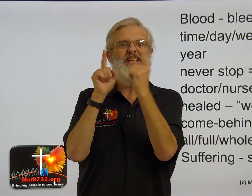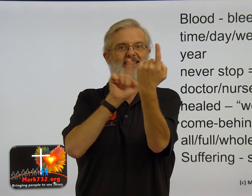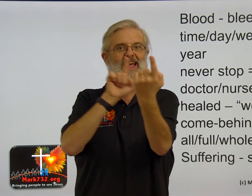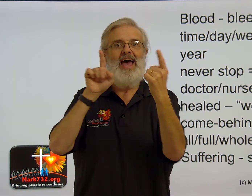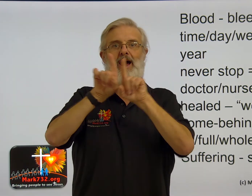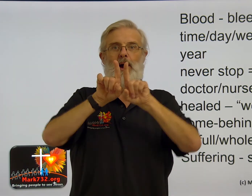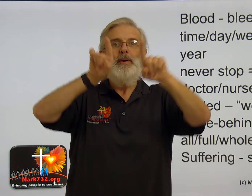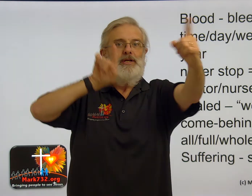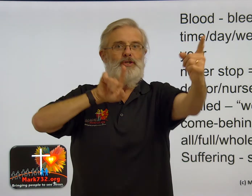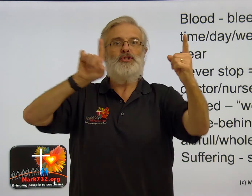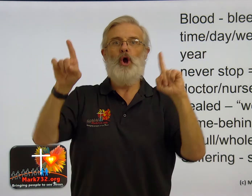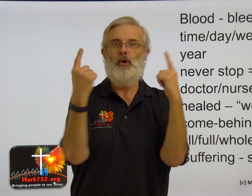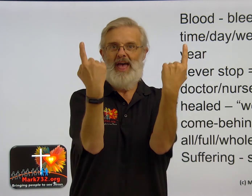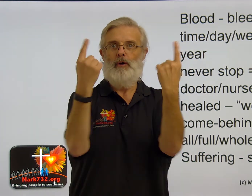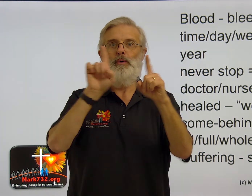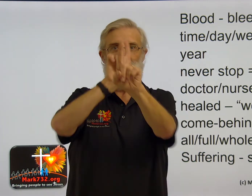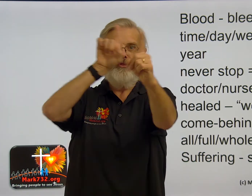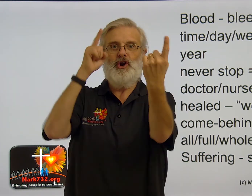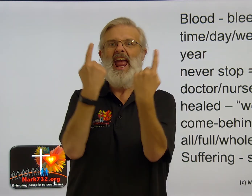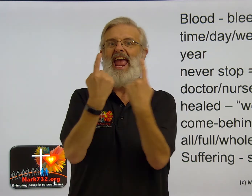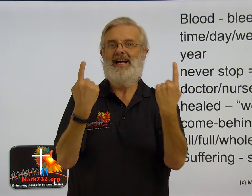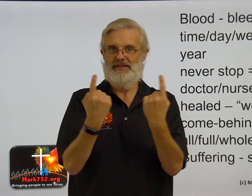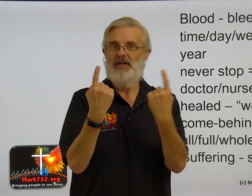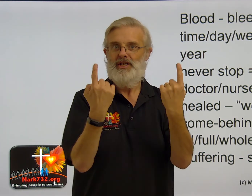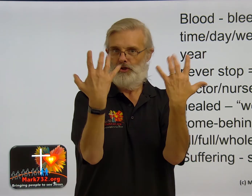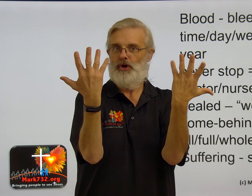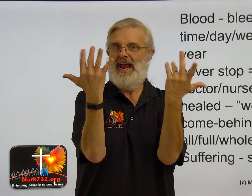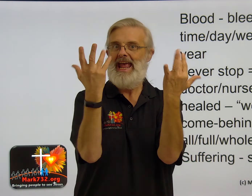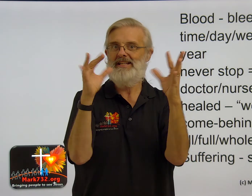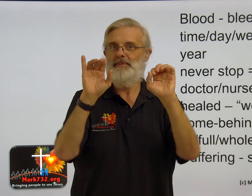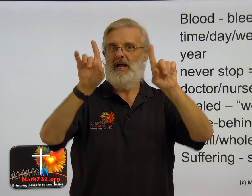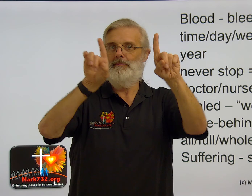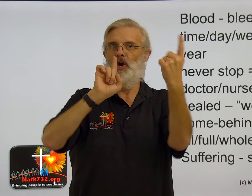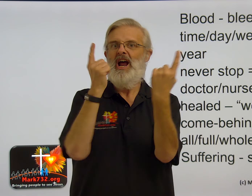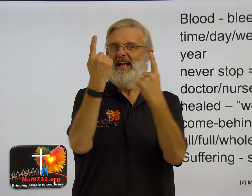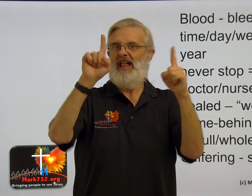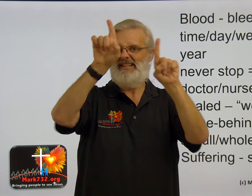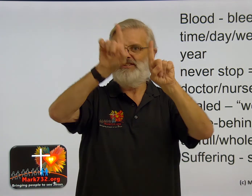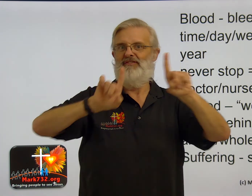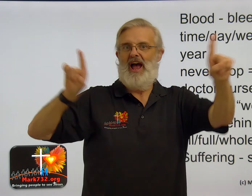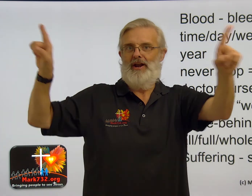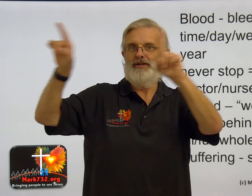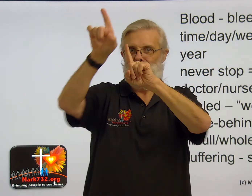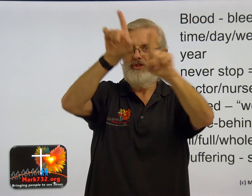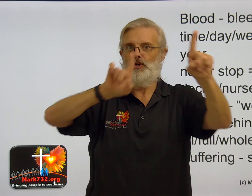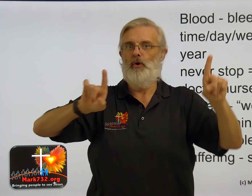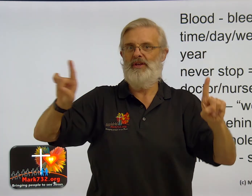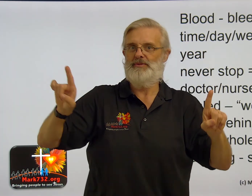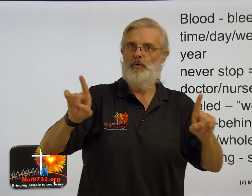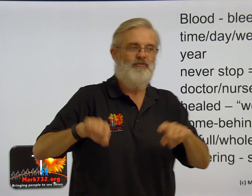that up to show that with your hands? So your hands become your classifiers to show this movement.